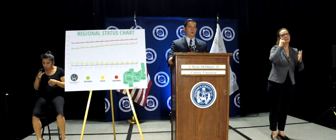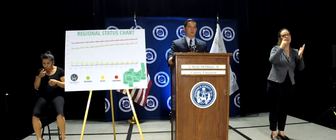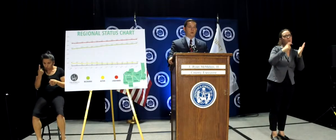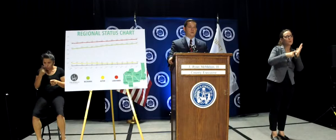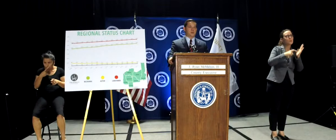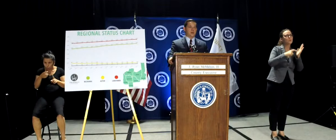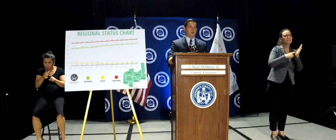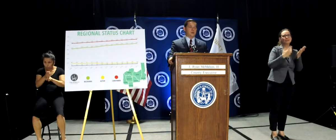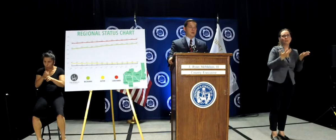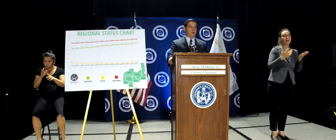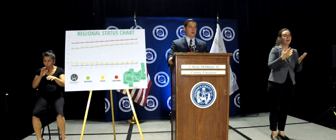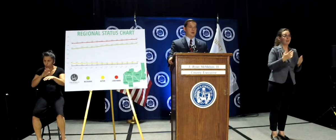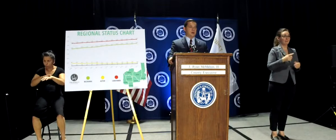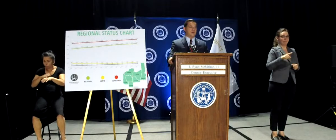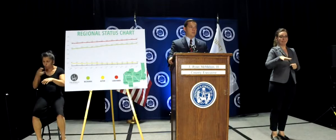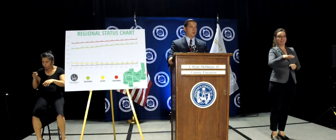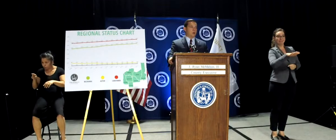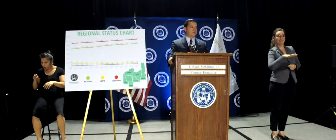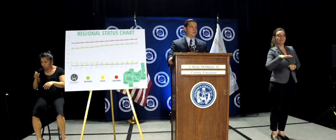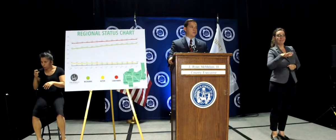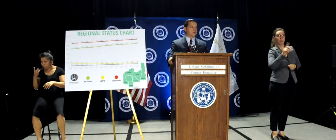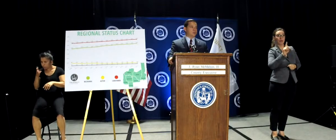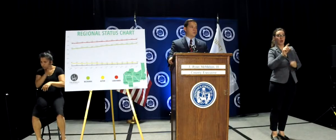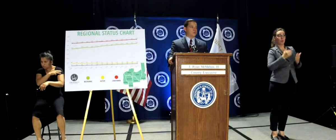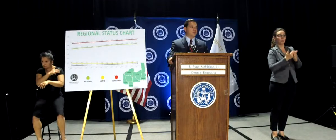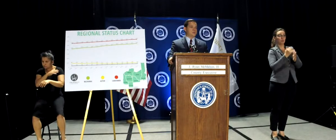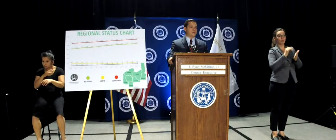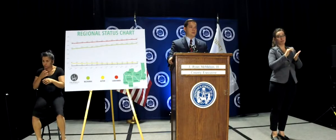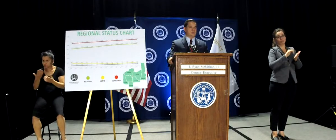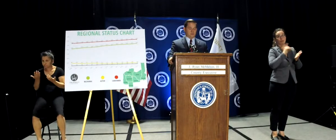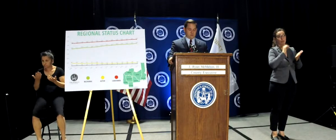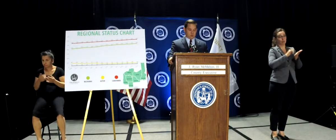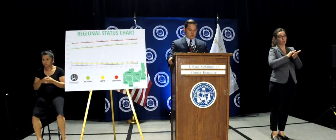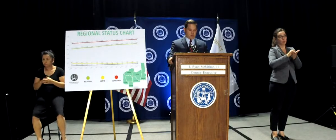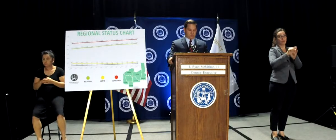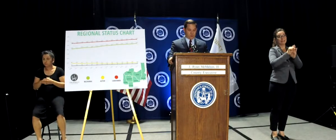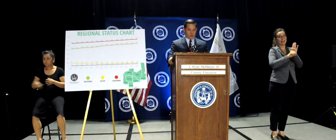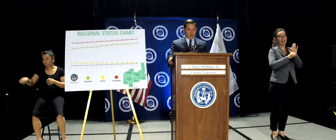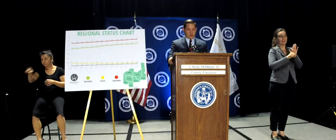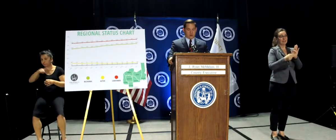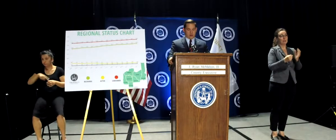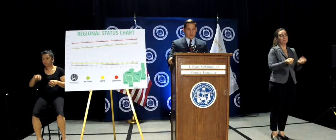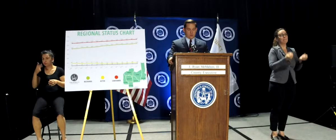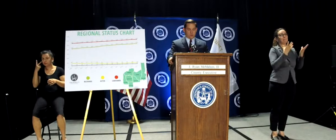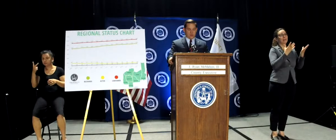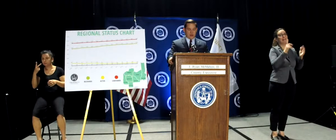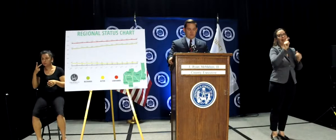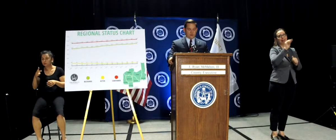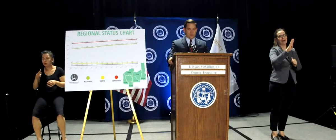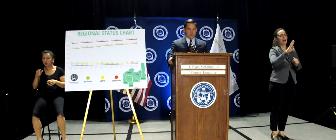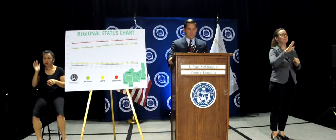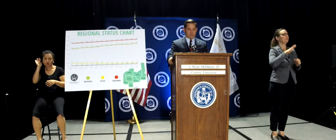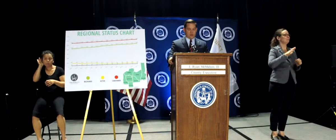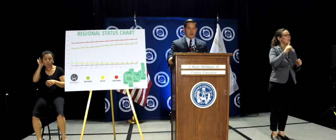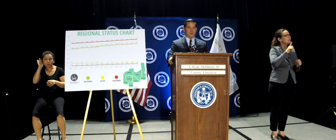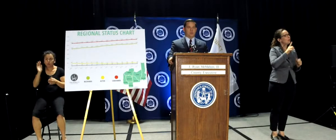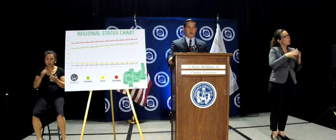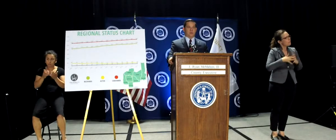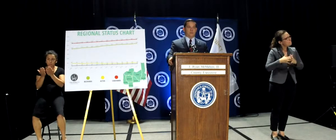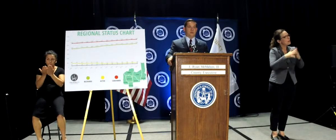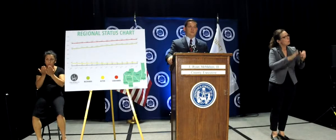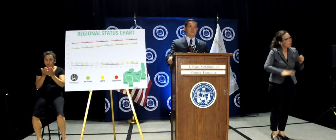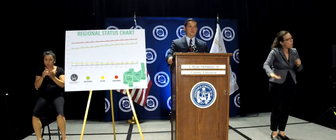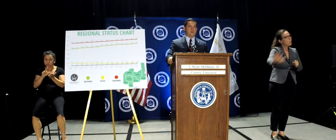New York or New York State. Everybody watches the news, the TV, the newspaper. We have a